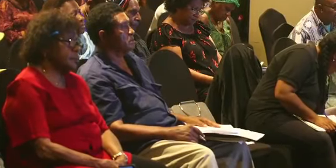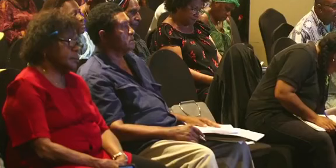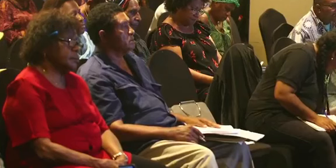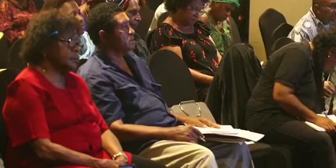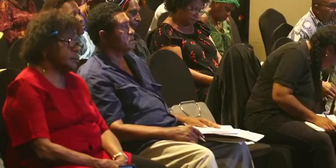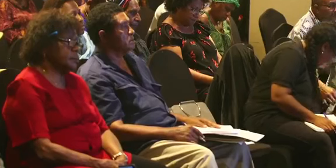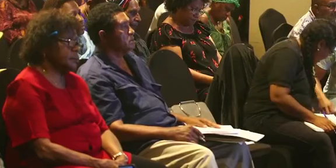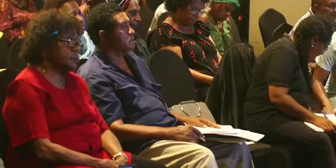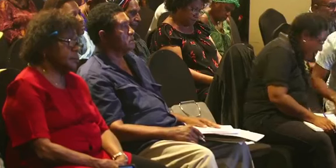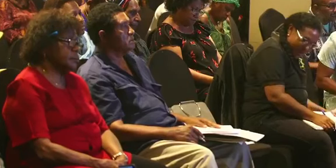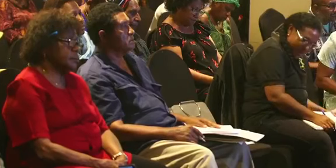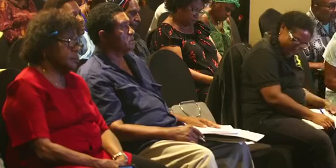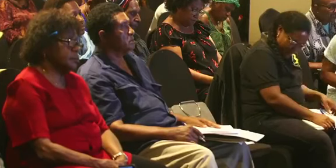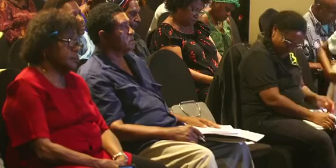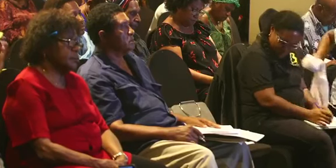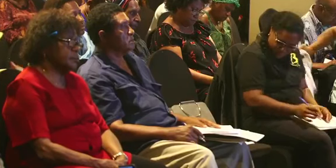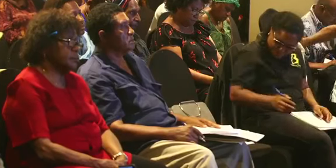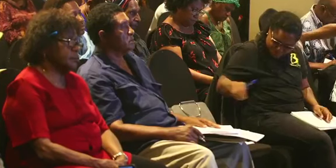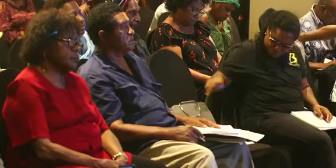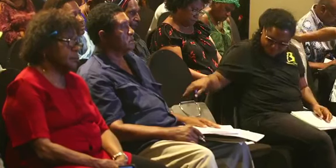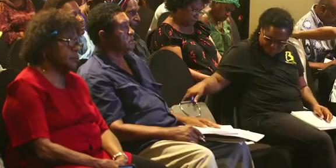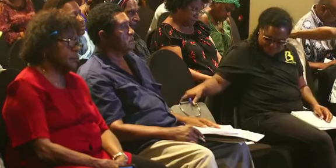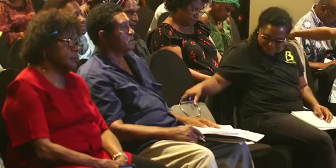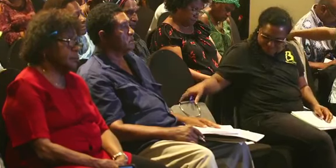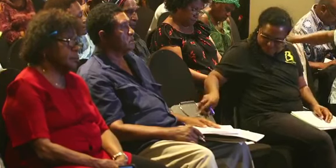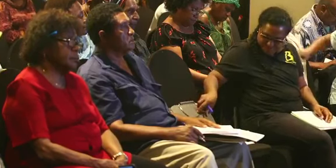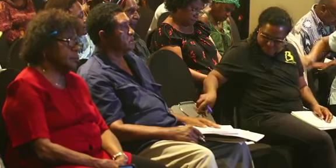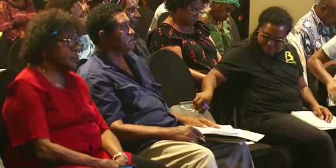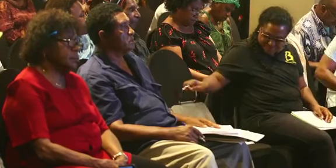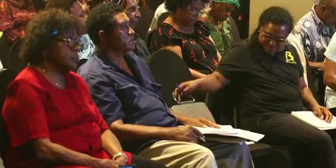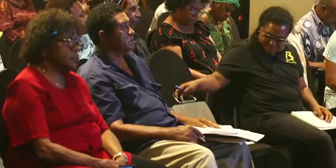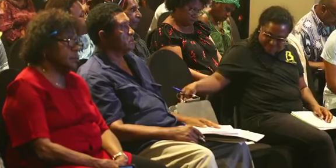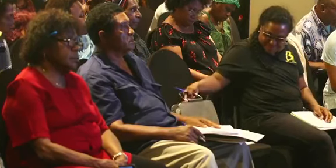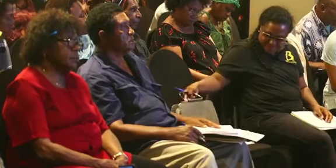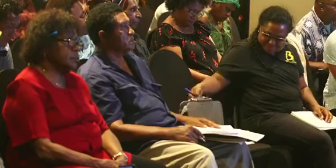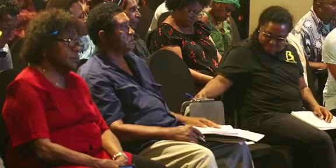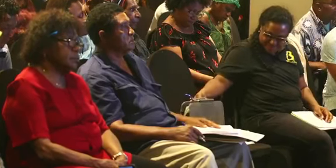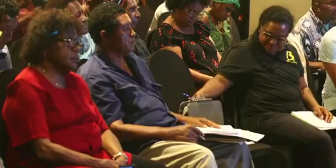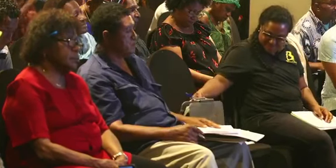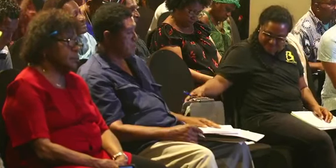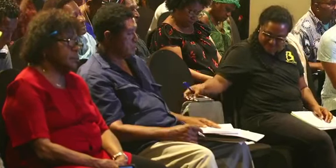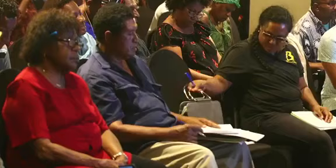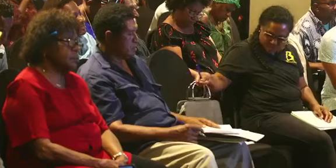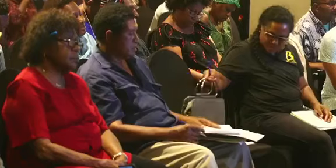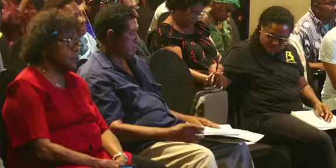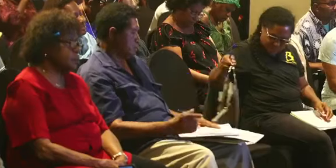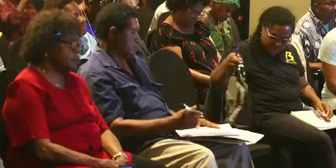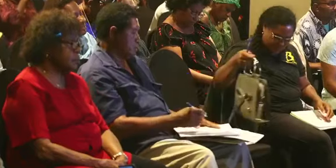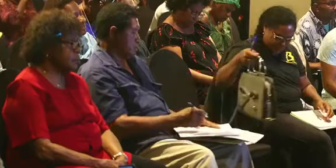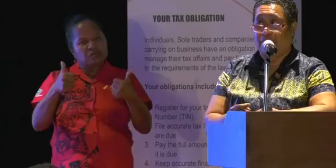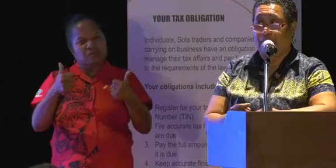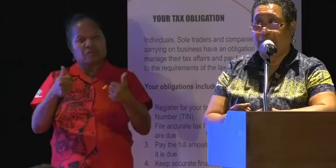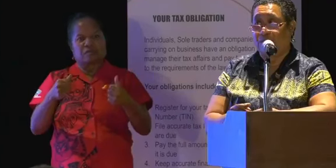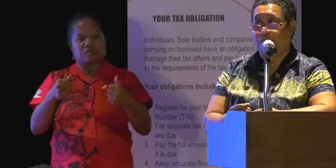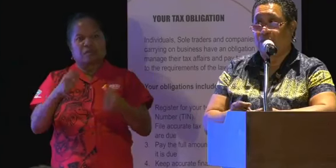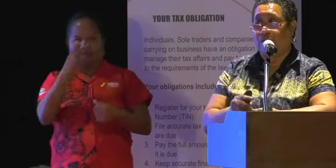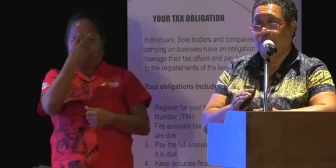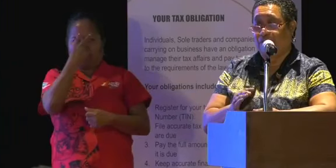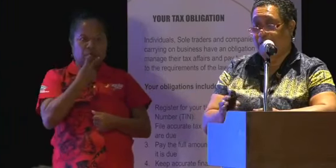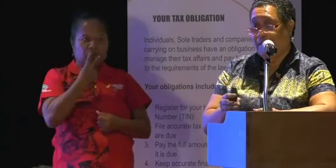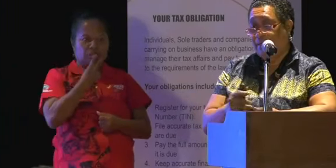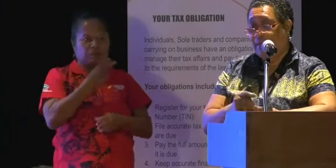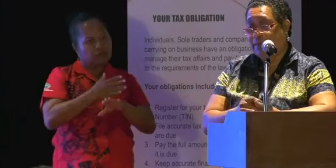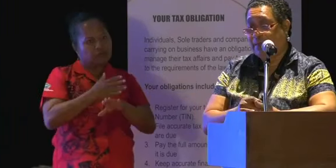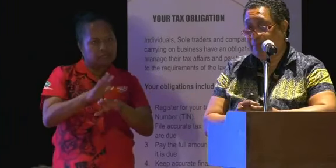that can be used to validate if a certificate of compliance is genuine or not. Okay, that's